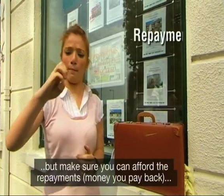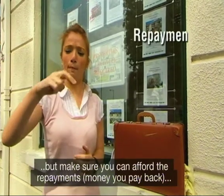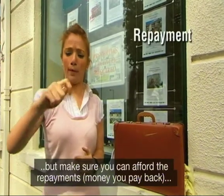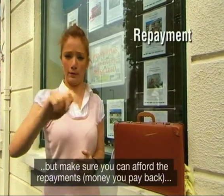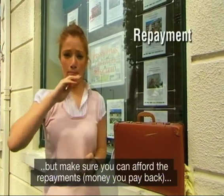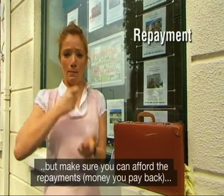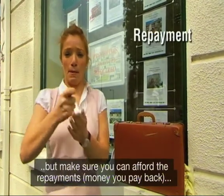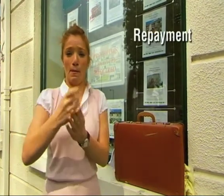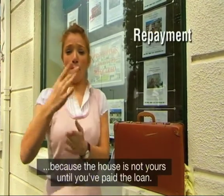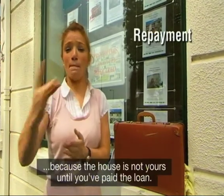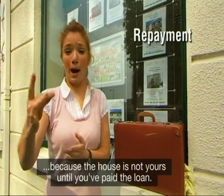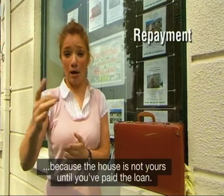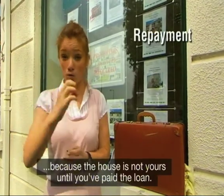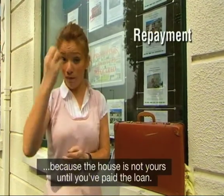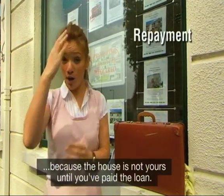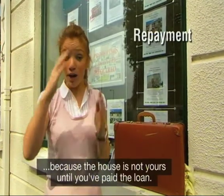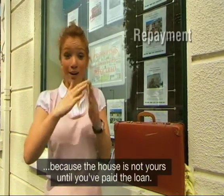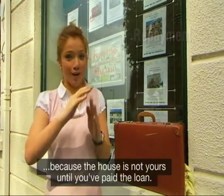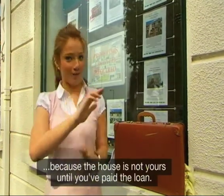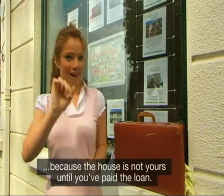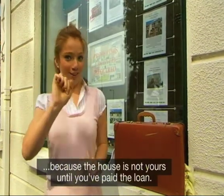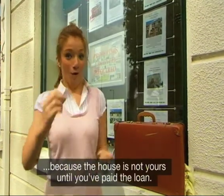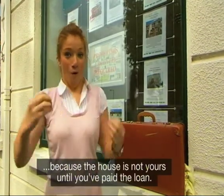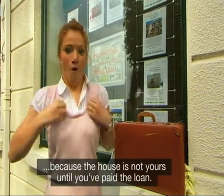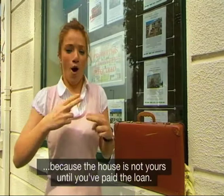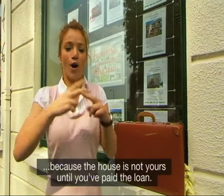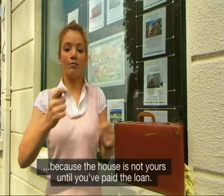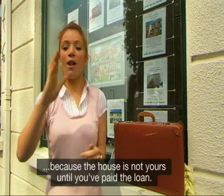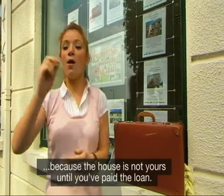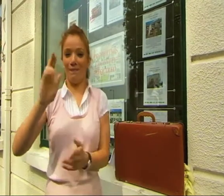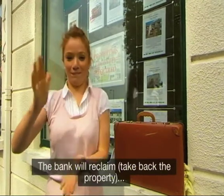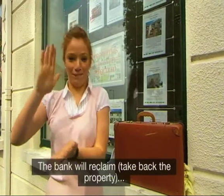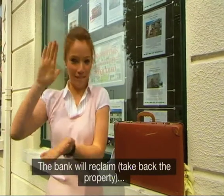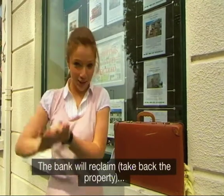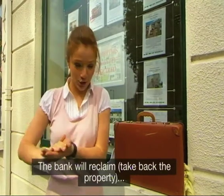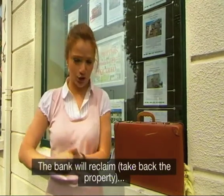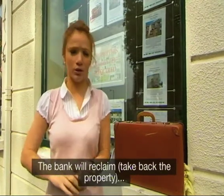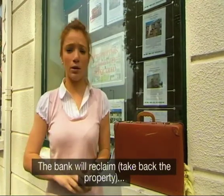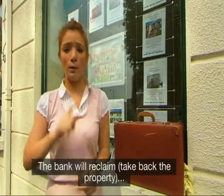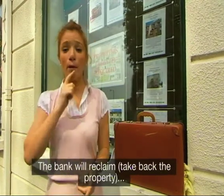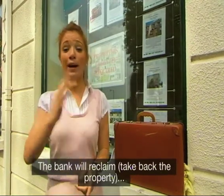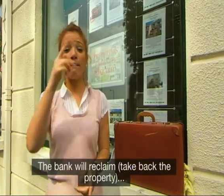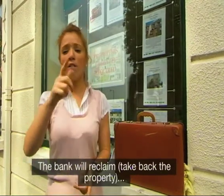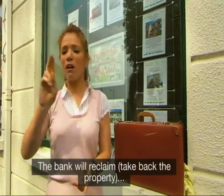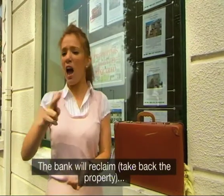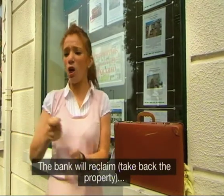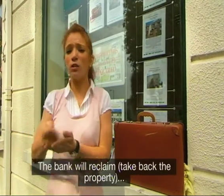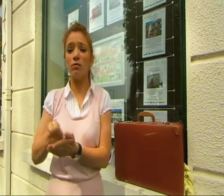you pay back. Because the house is not yours until you've paid the loan. The bank will reclaim, take back the property, if you don't keep up